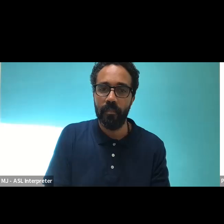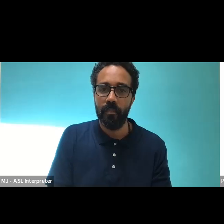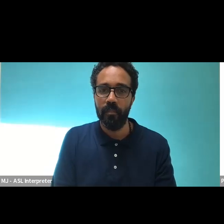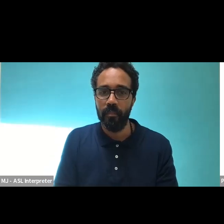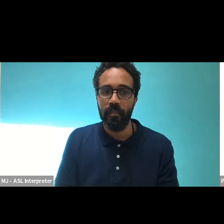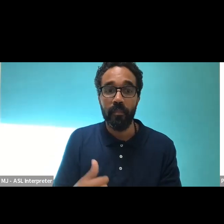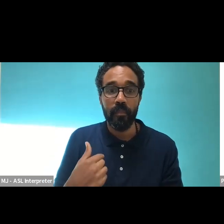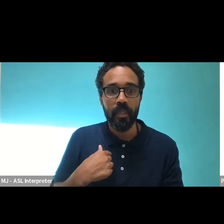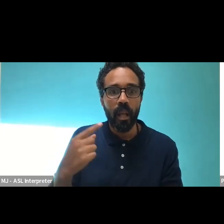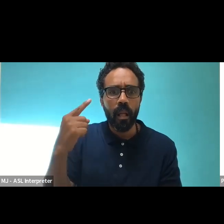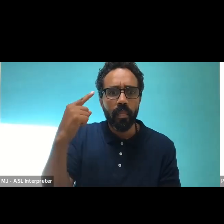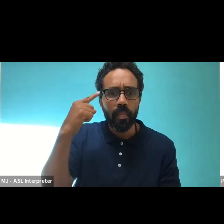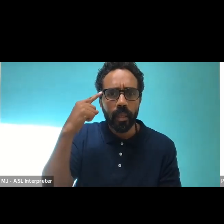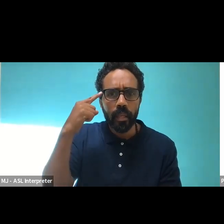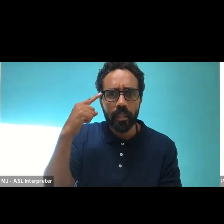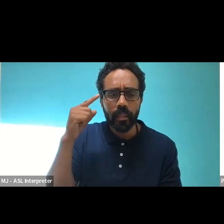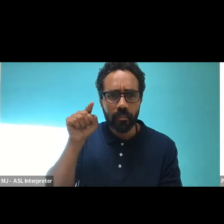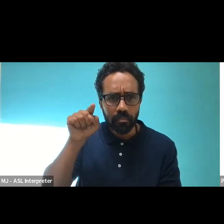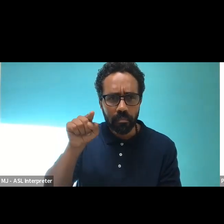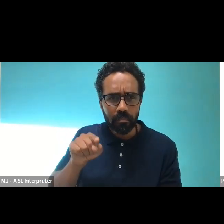I think it was in here somewhere.